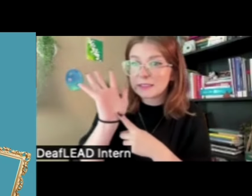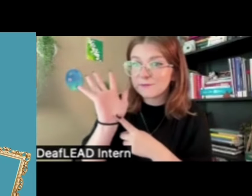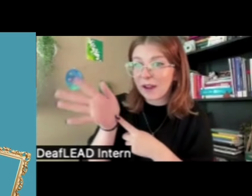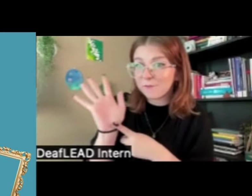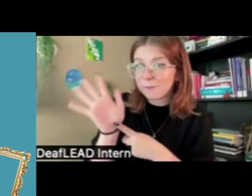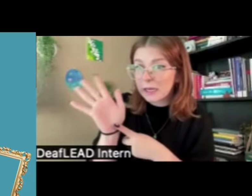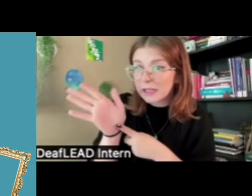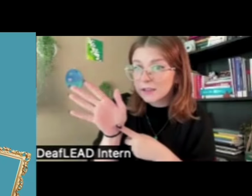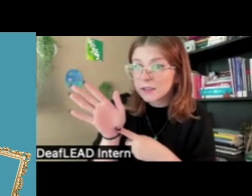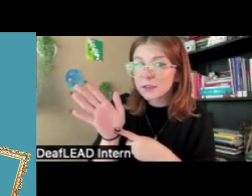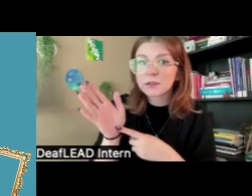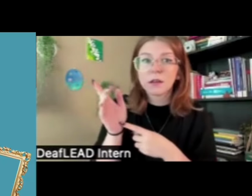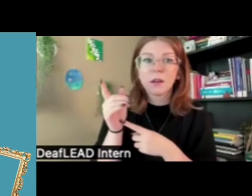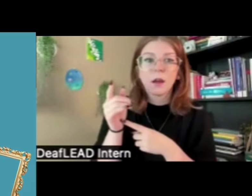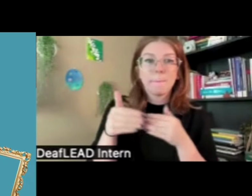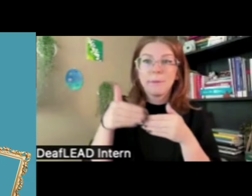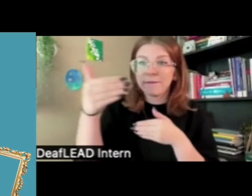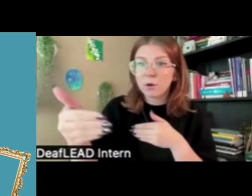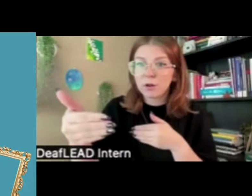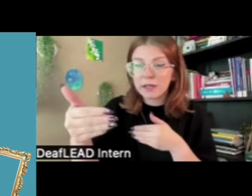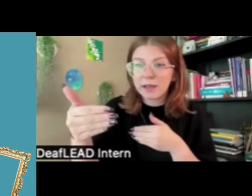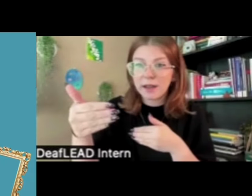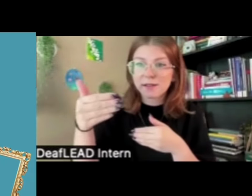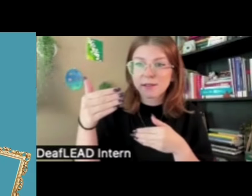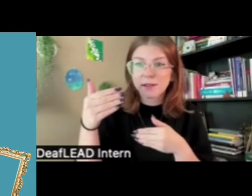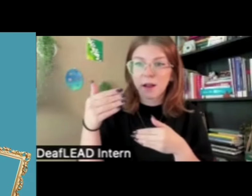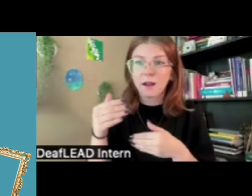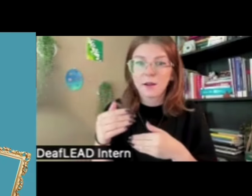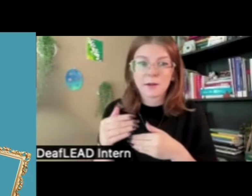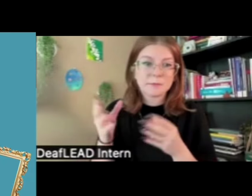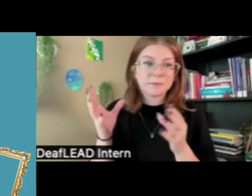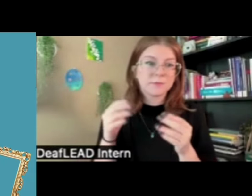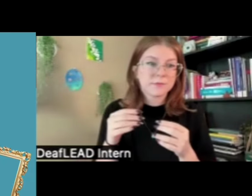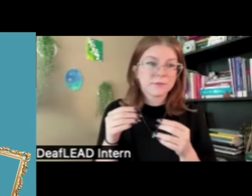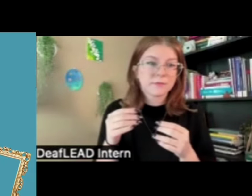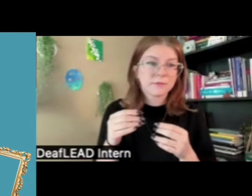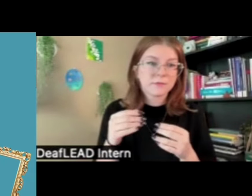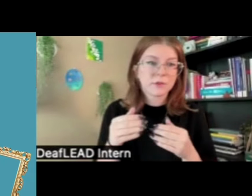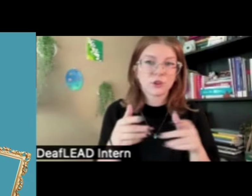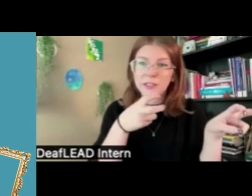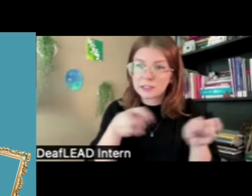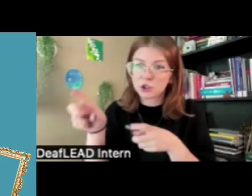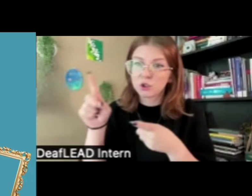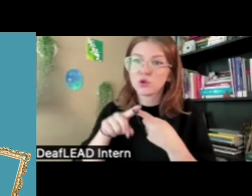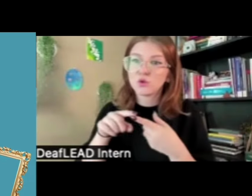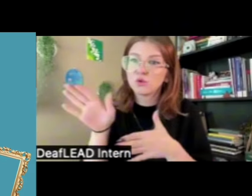So I will go ahead and give you 5 more minutes